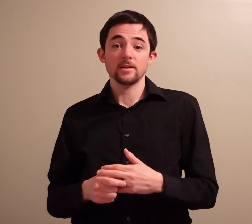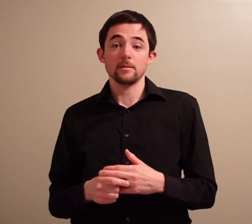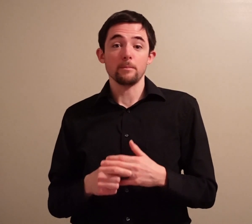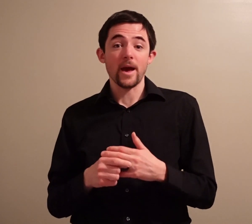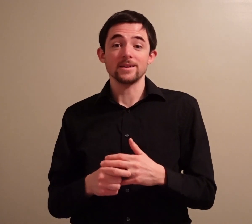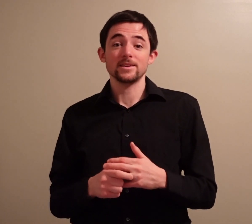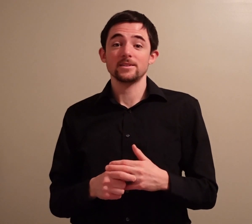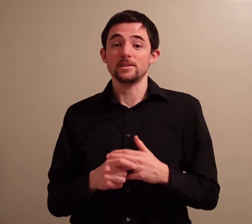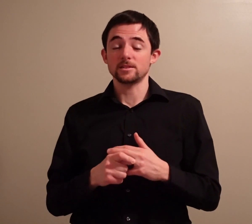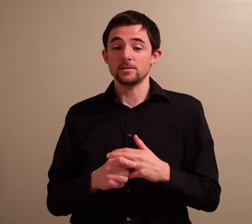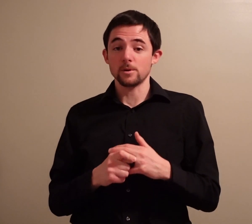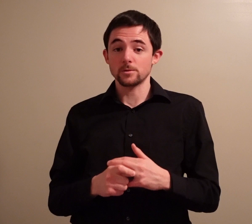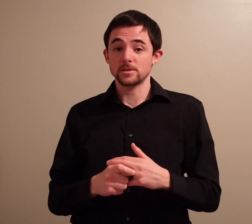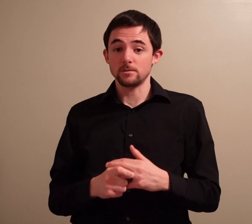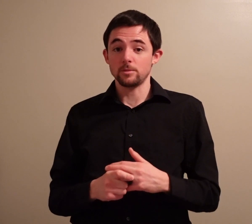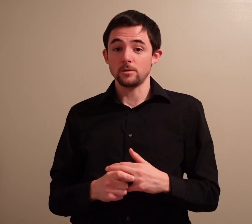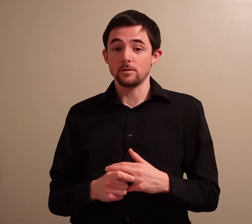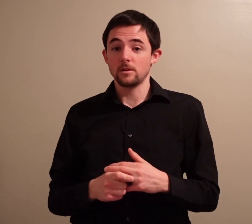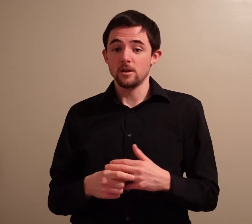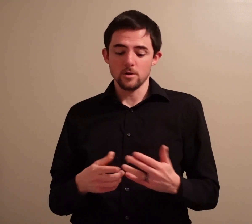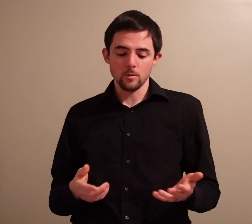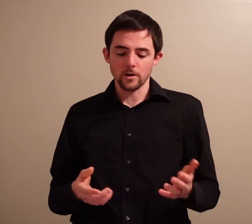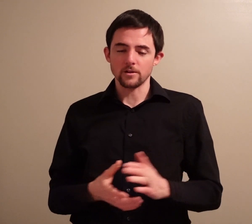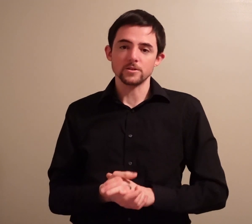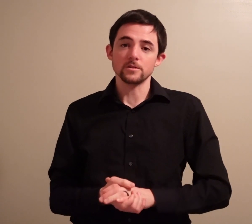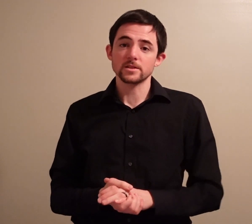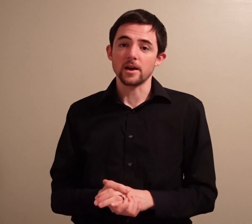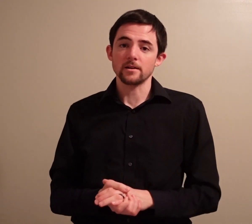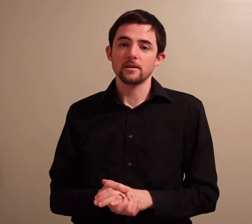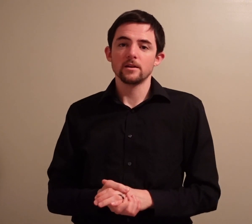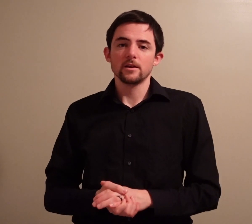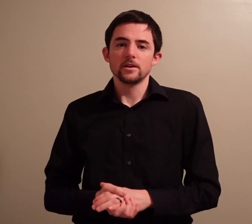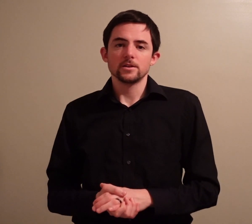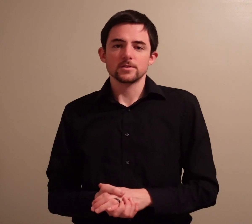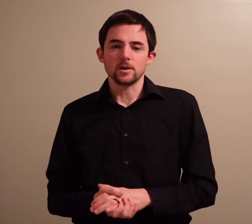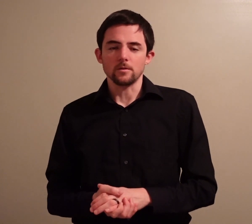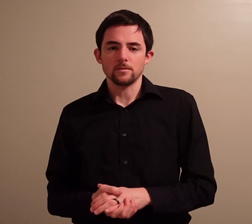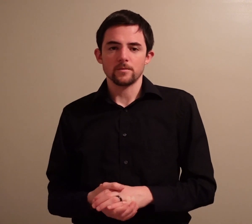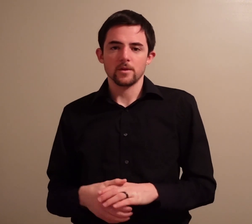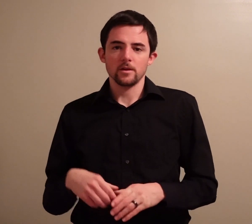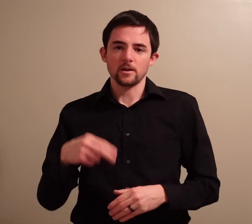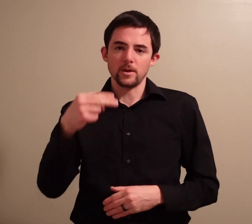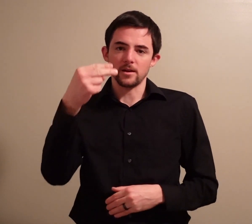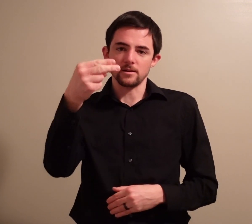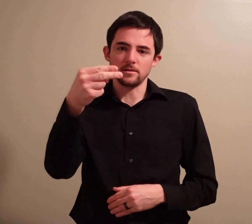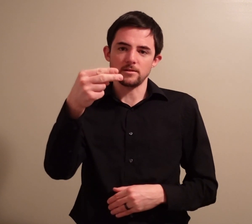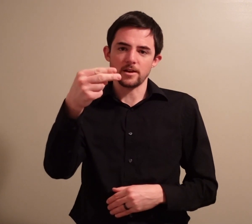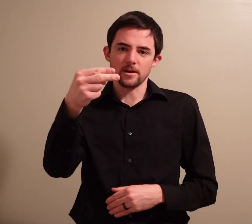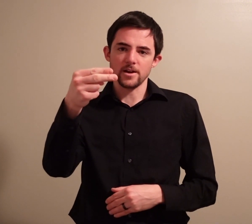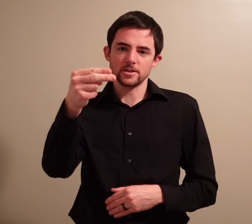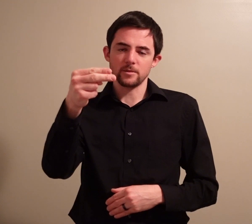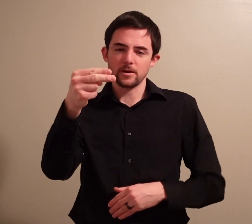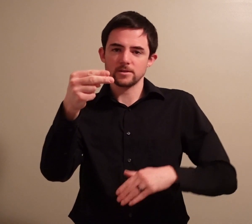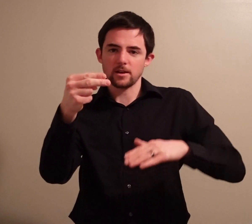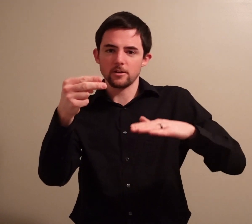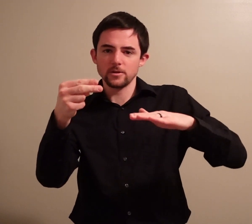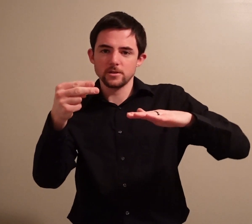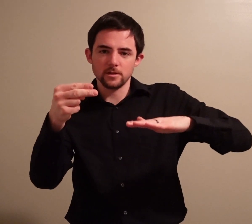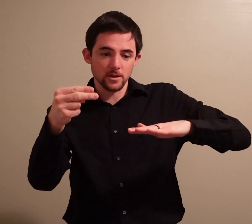sign band-aid is the most simple one of the 2 to sign. So, you're going to make a letter H in American Sign Language. You're going to